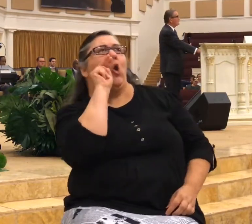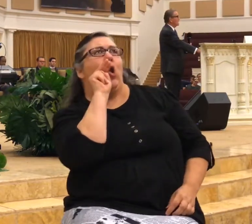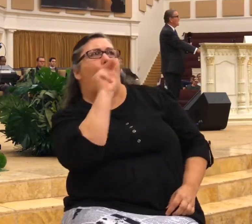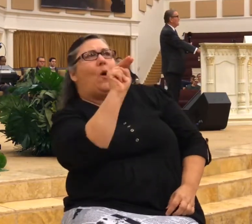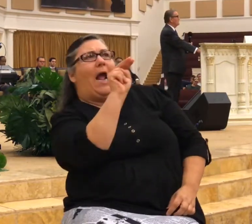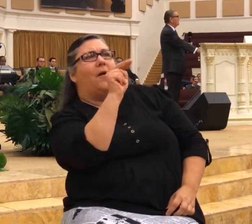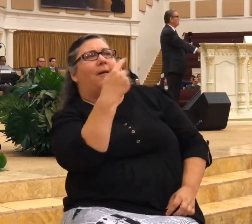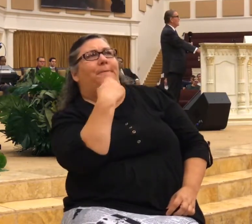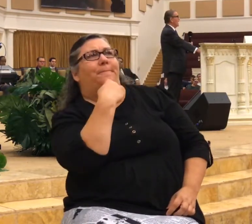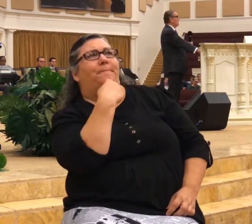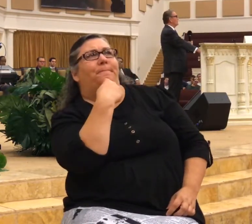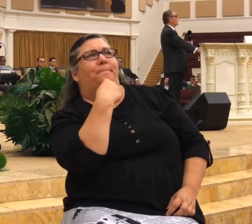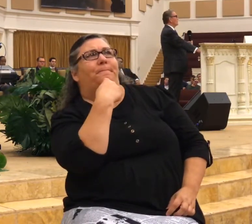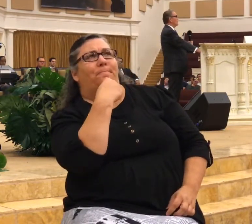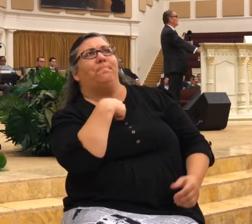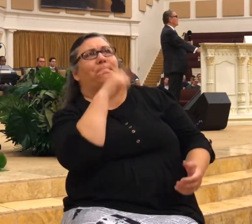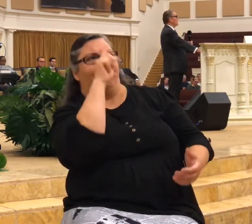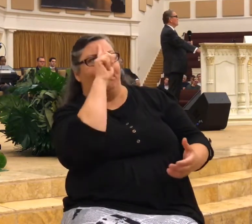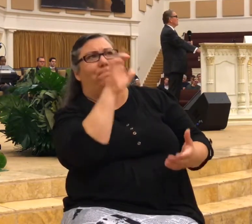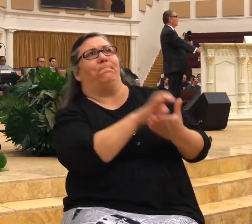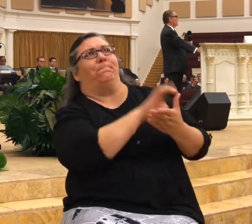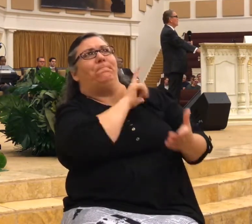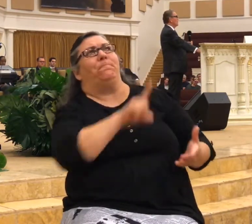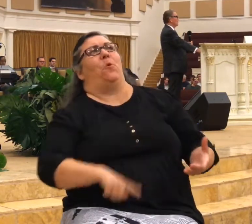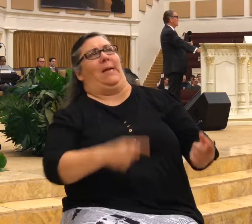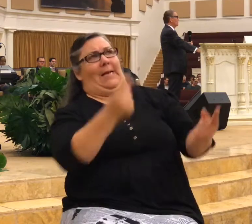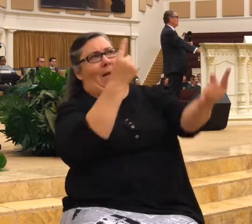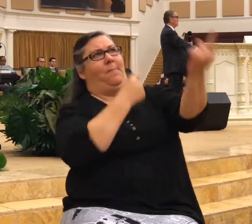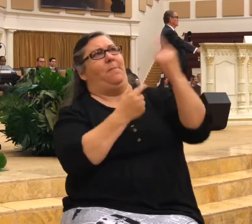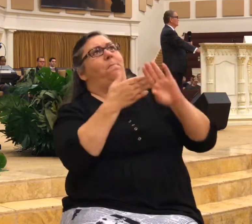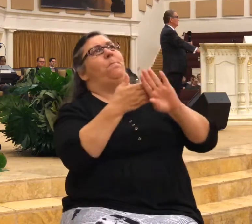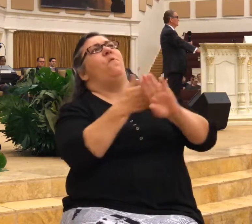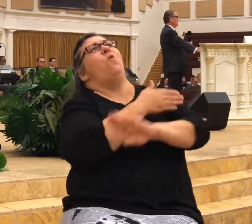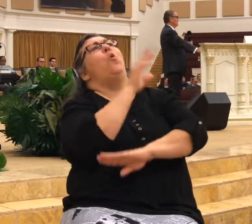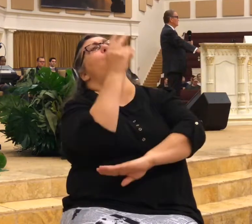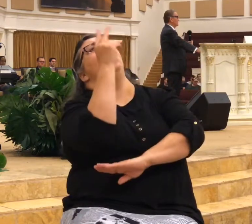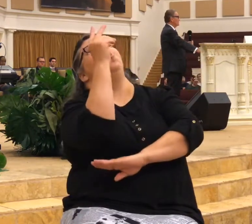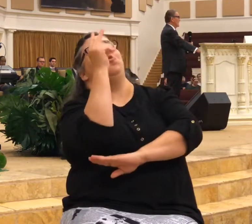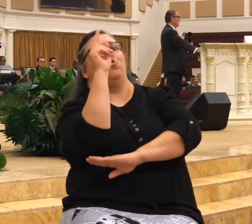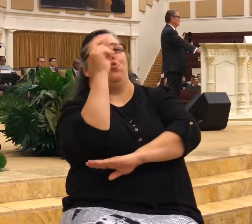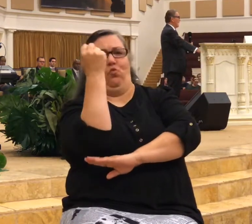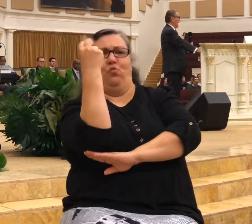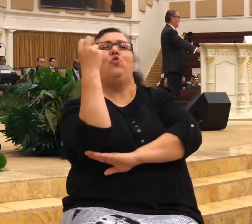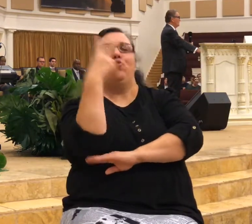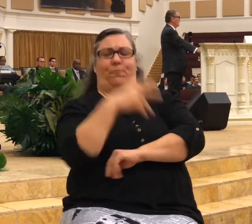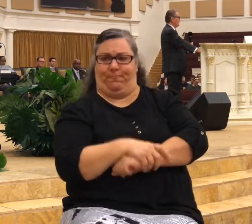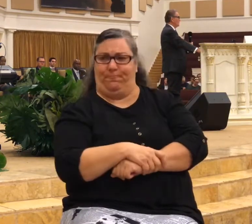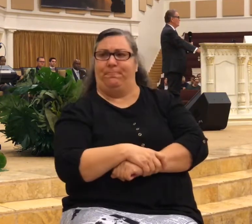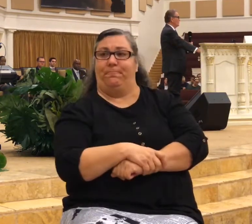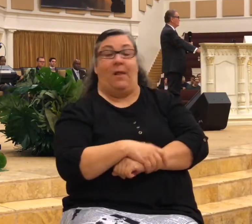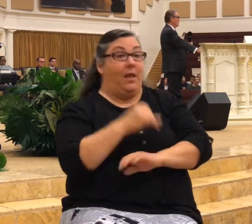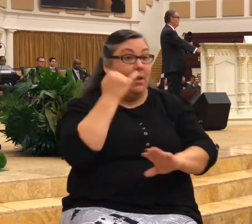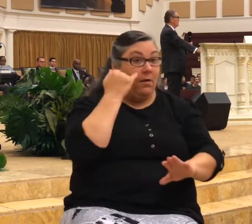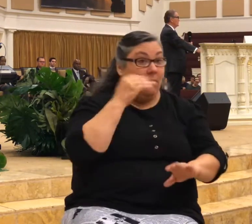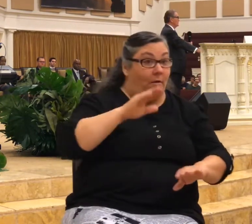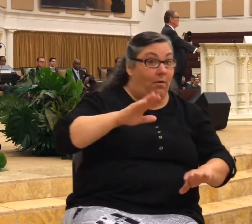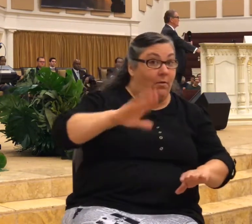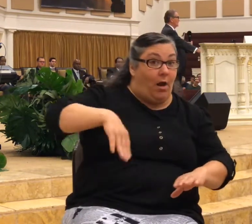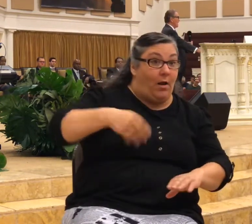I say, I believe the Lord is coming before noon. If he has not arrived before